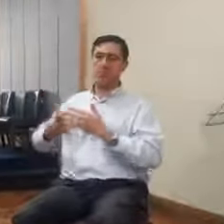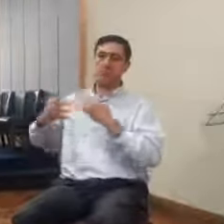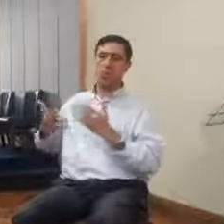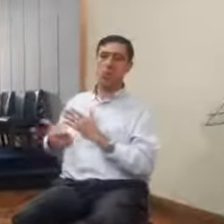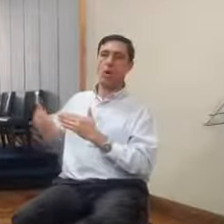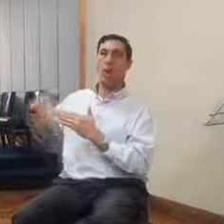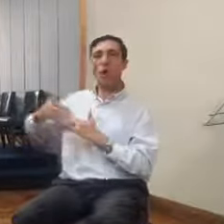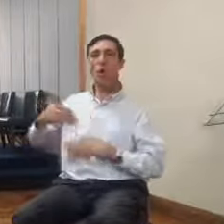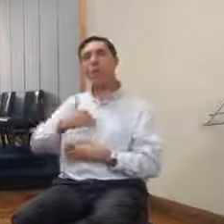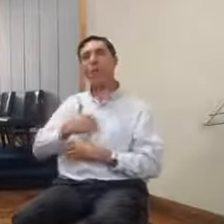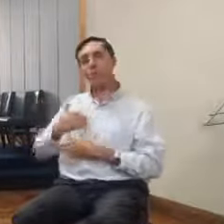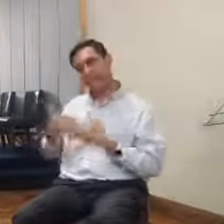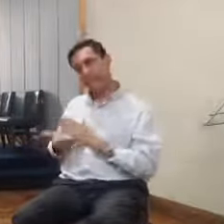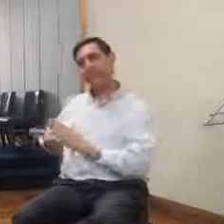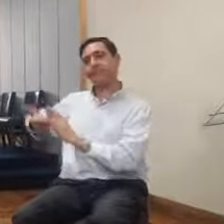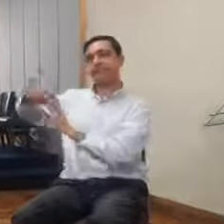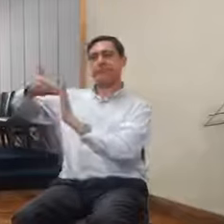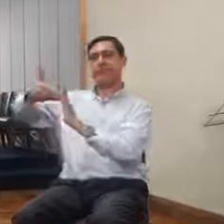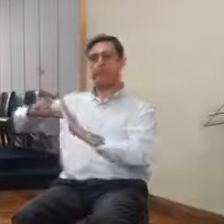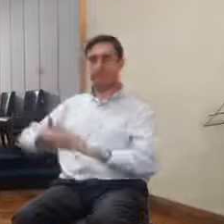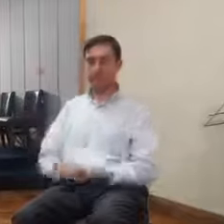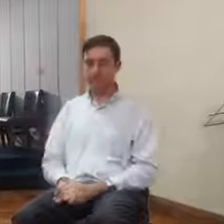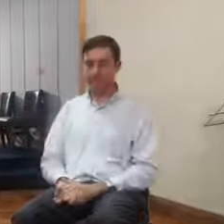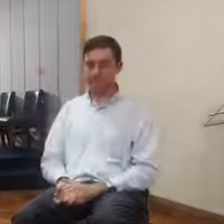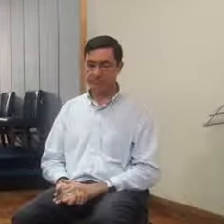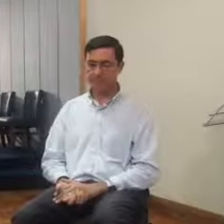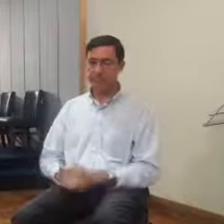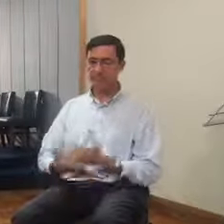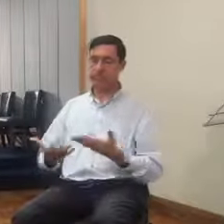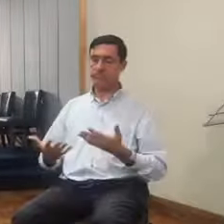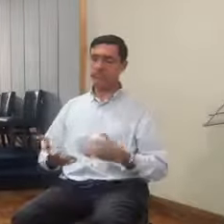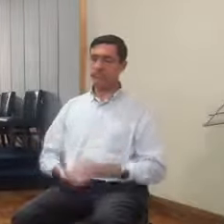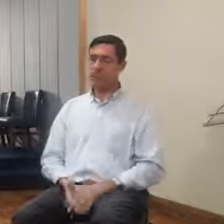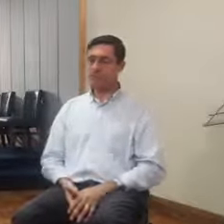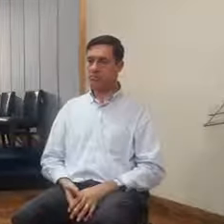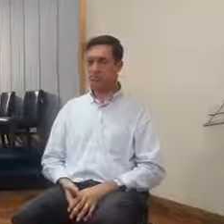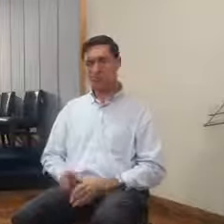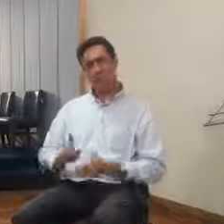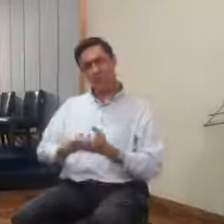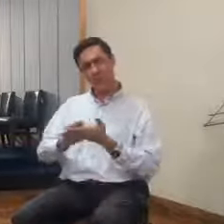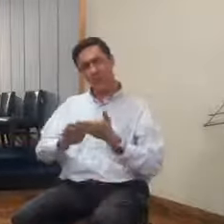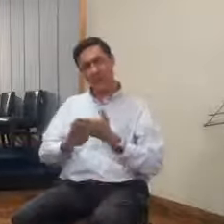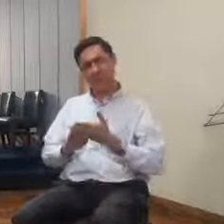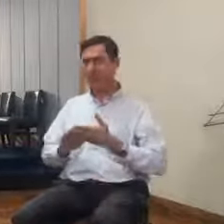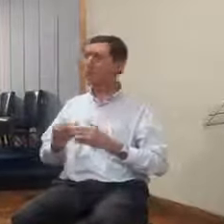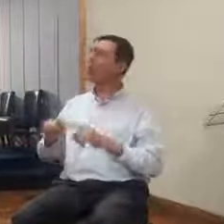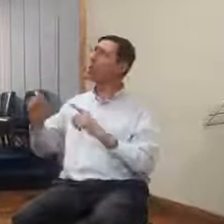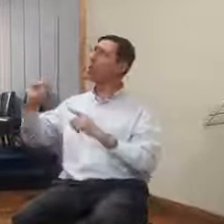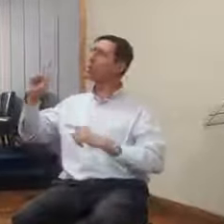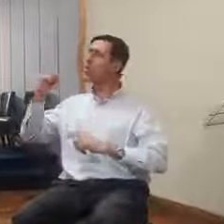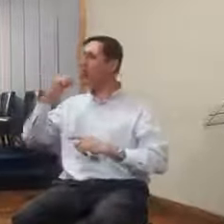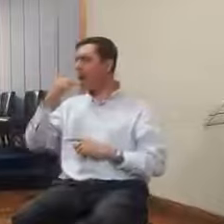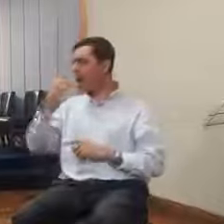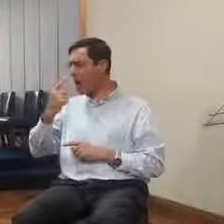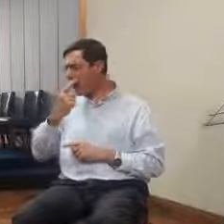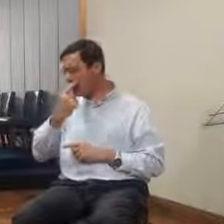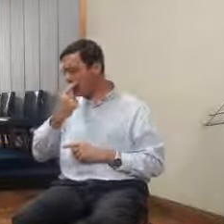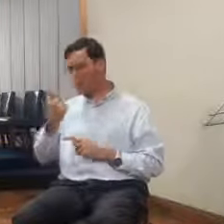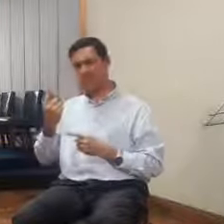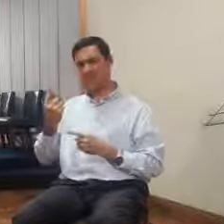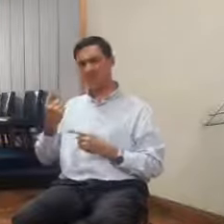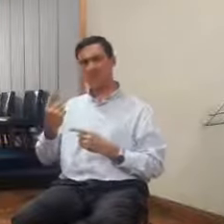mercy alone. The eyes of the Lord, or the eye of the Lord, God is a spirit.